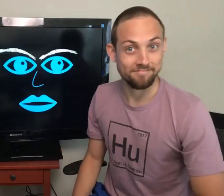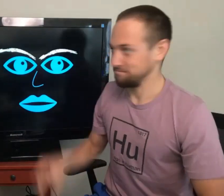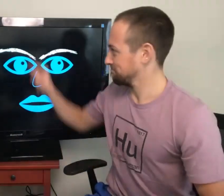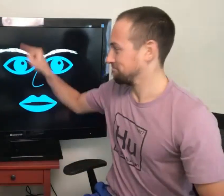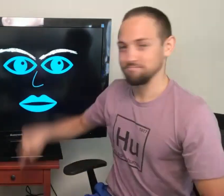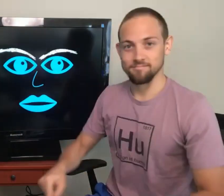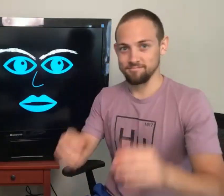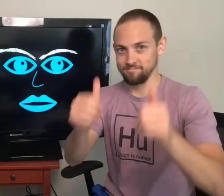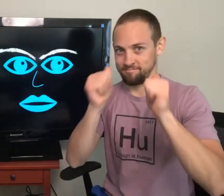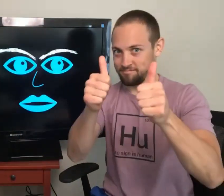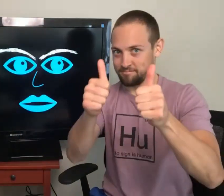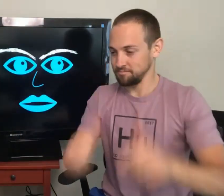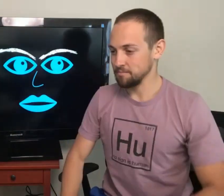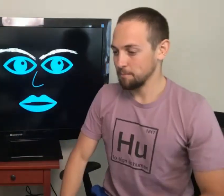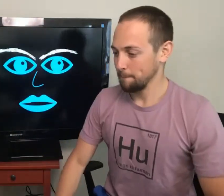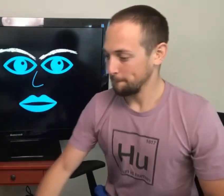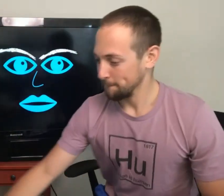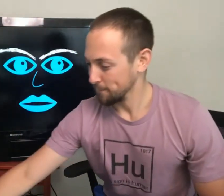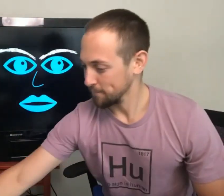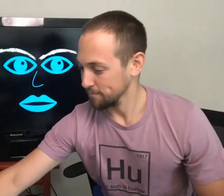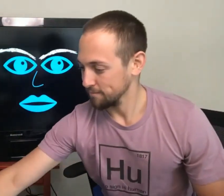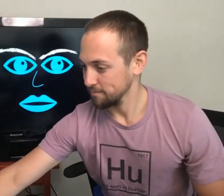or where, or who. Terrific.